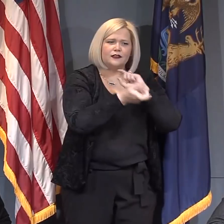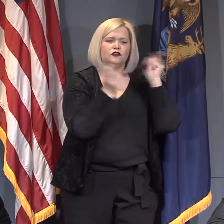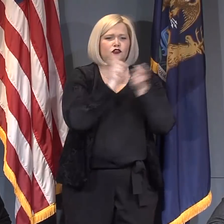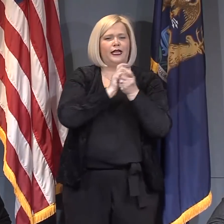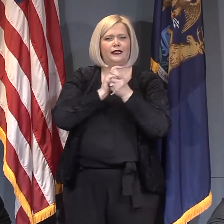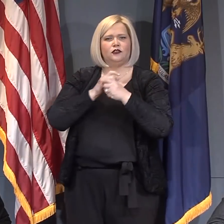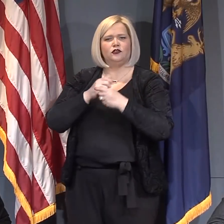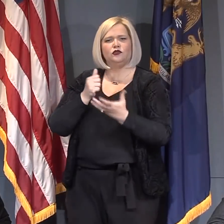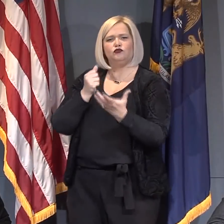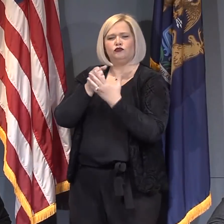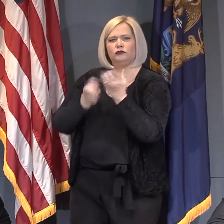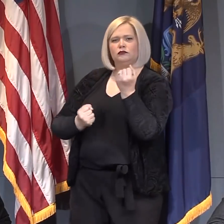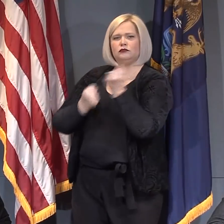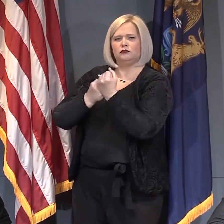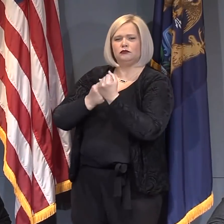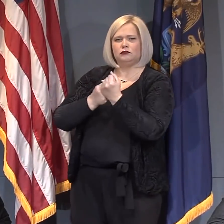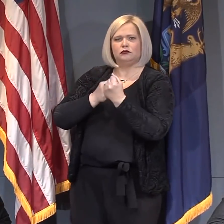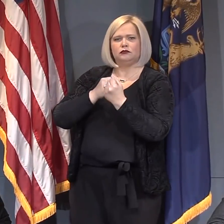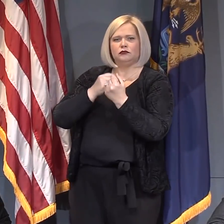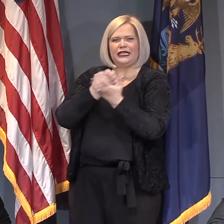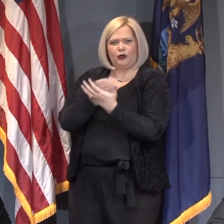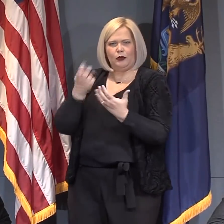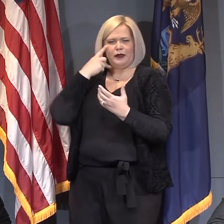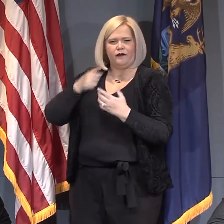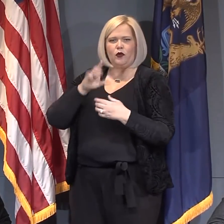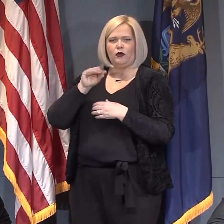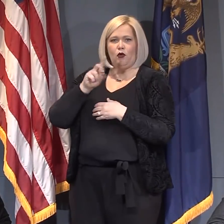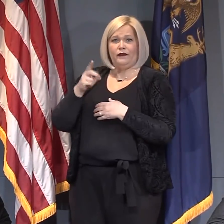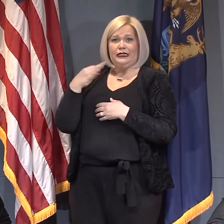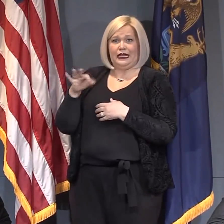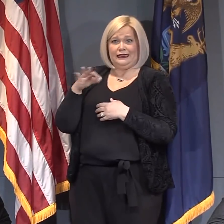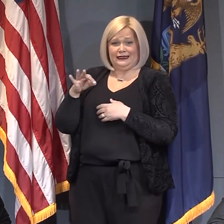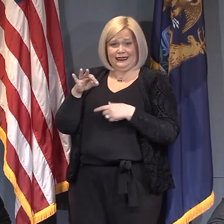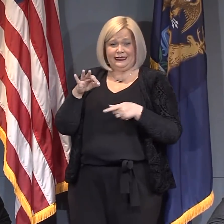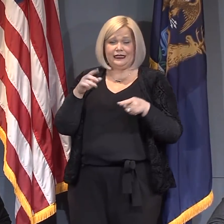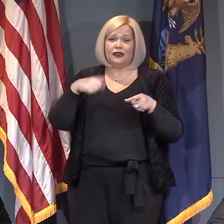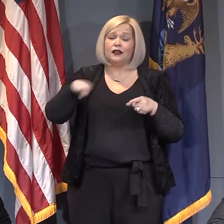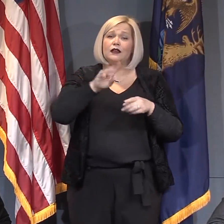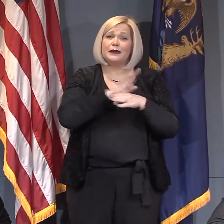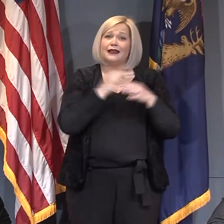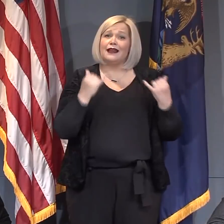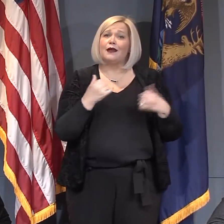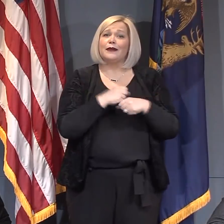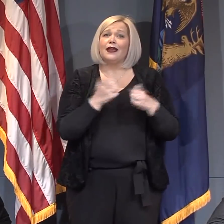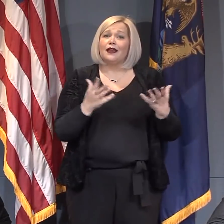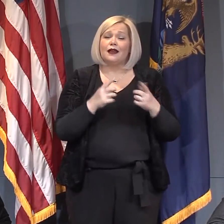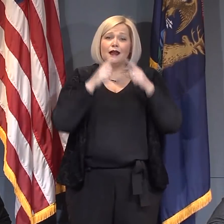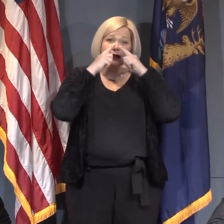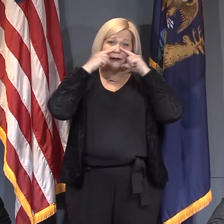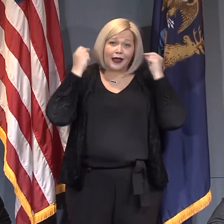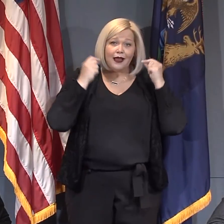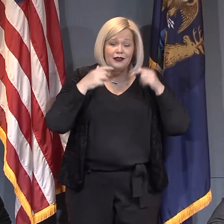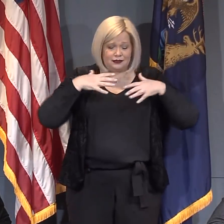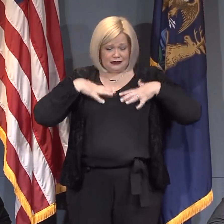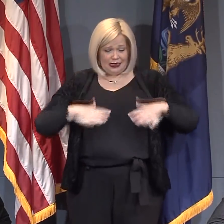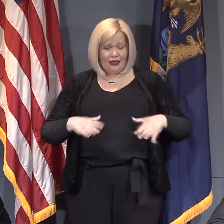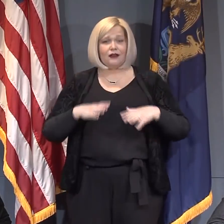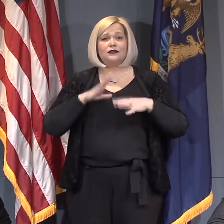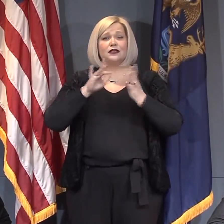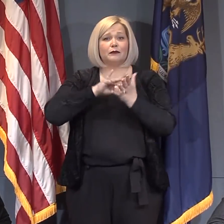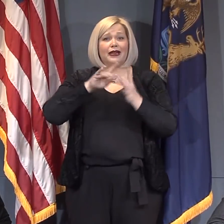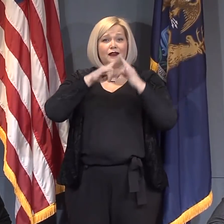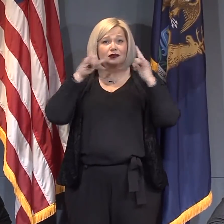supplies. With this funding, these businesses will begin to make surgical masks, gowns, medical tents, and